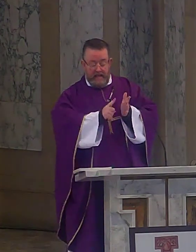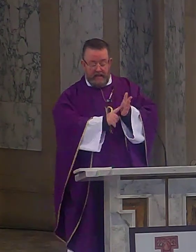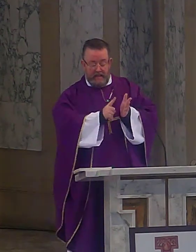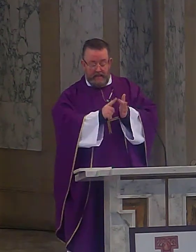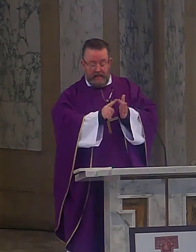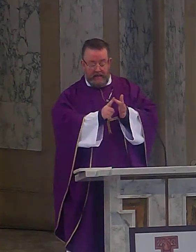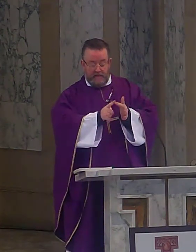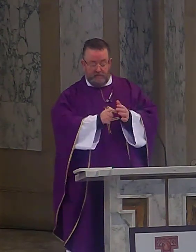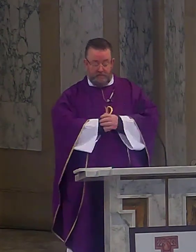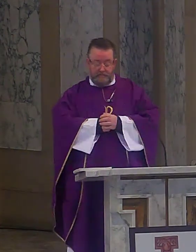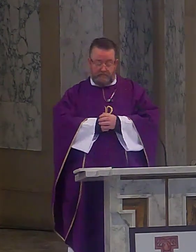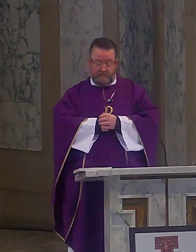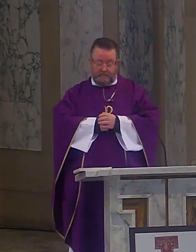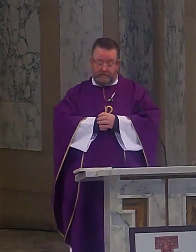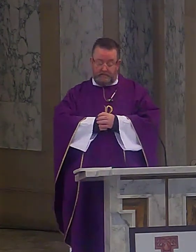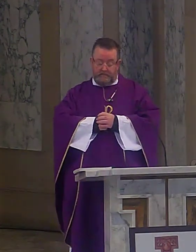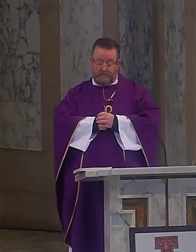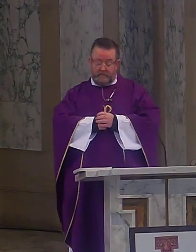galilee